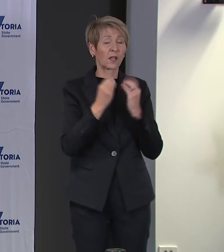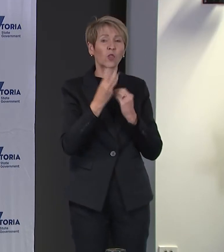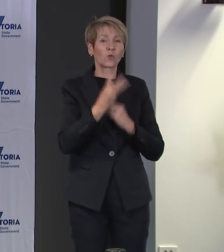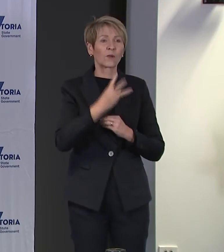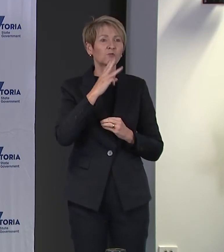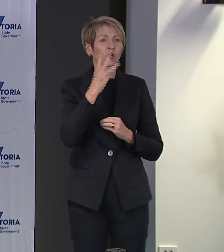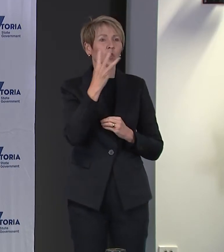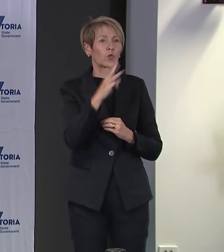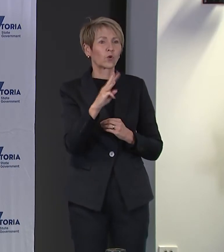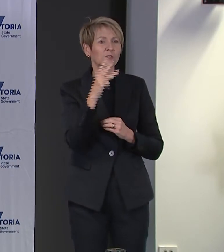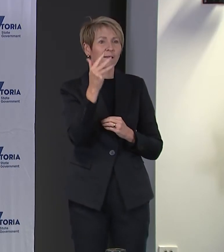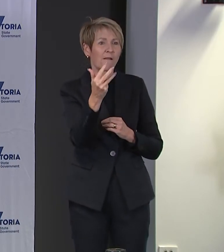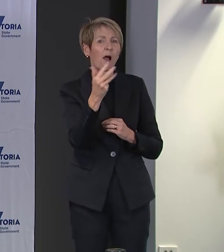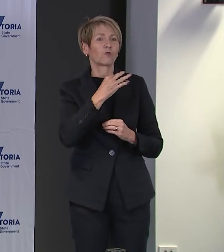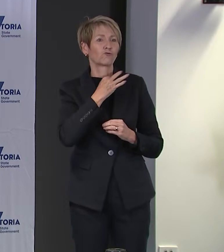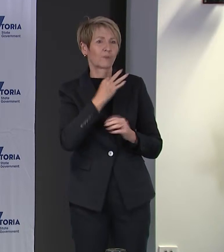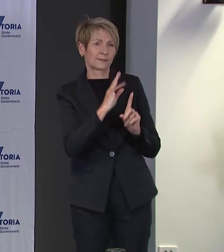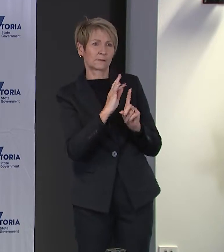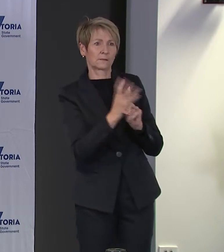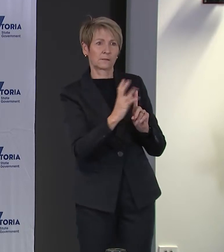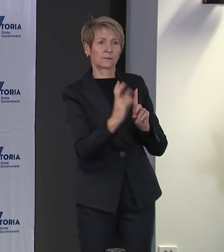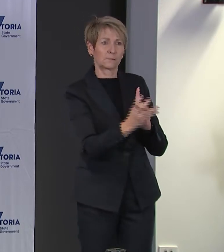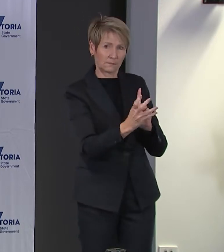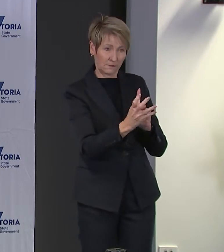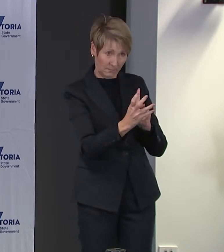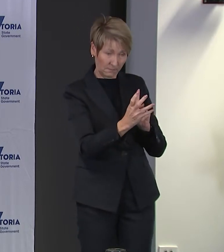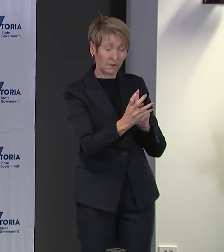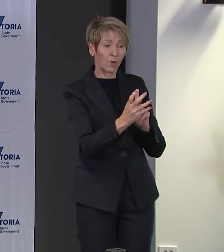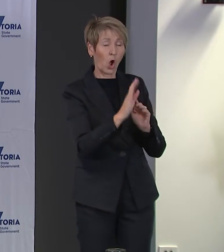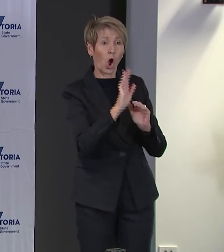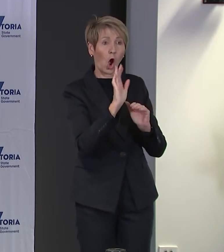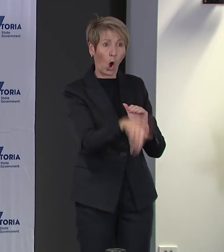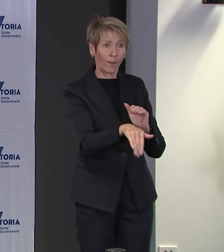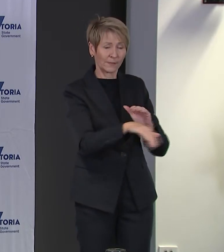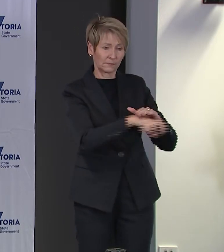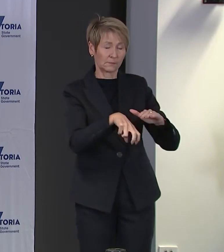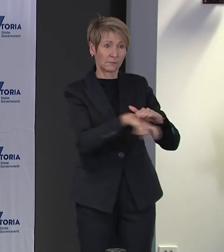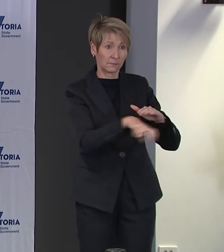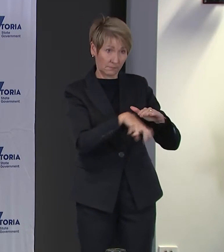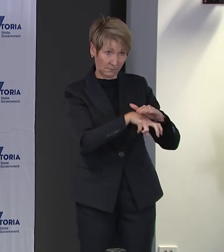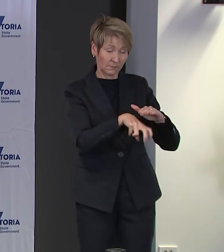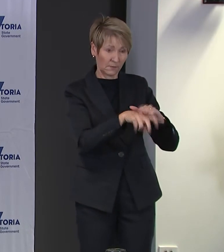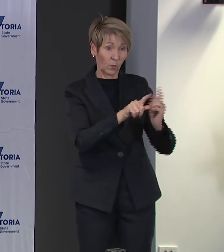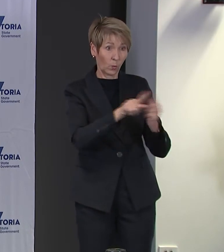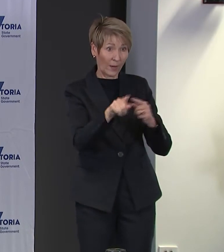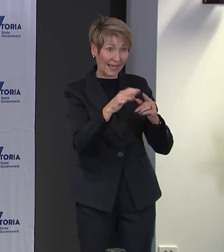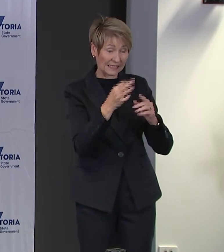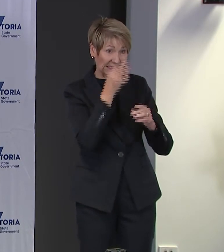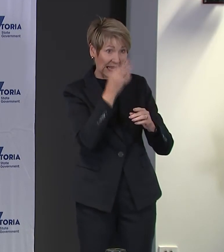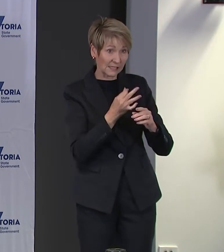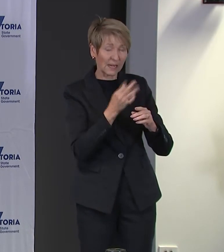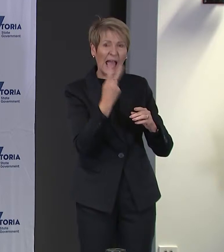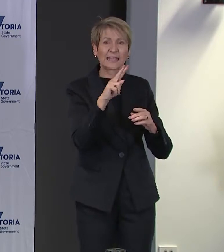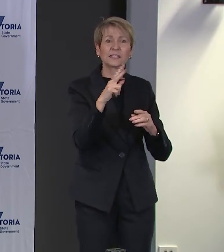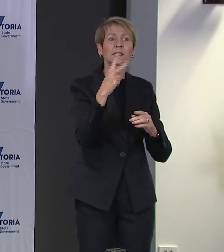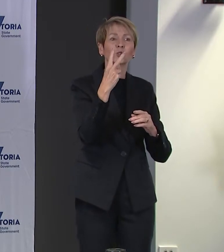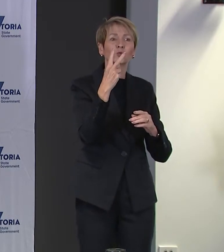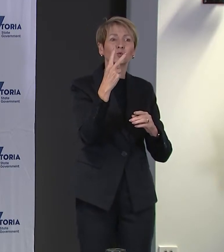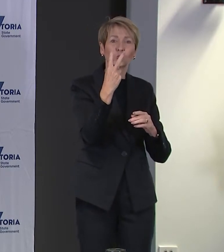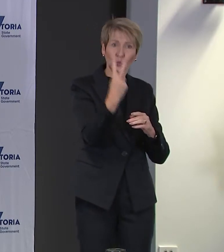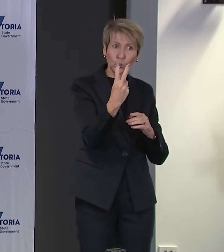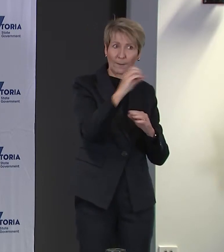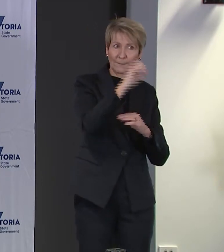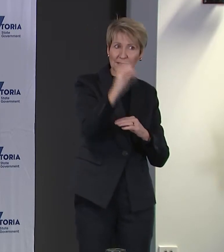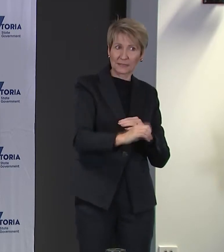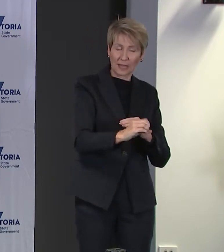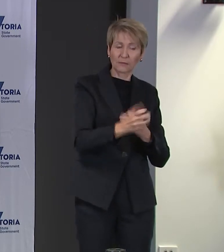close contacts, 82% of them have now returned a negative test result. There are about an additional 100 primary close